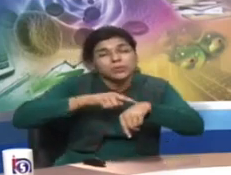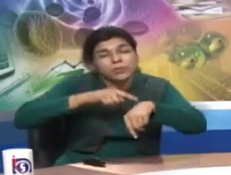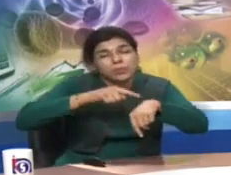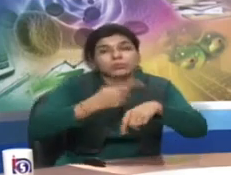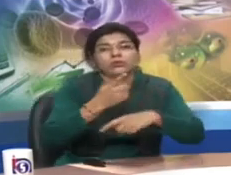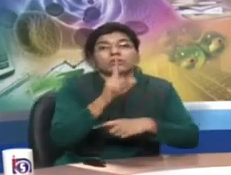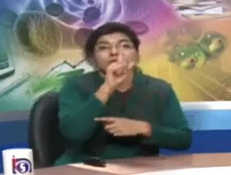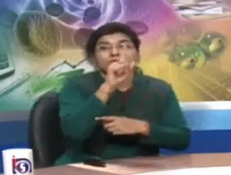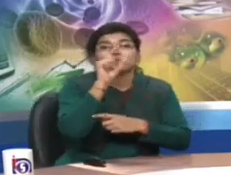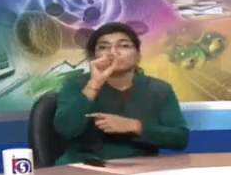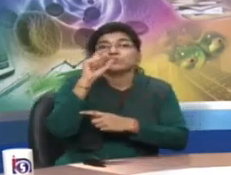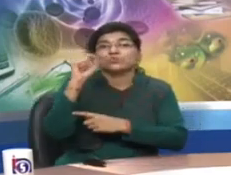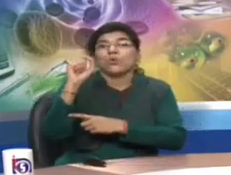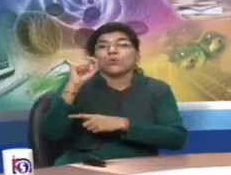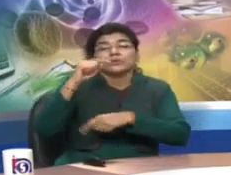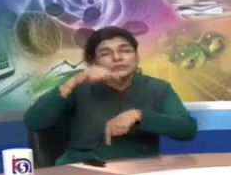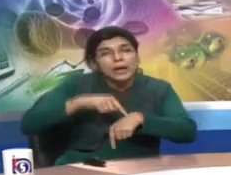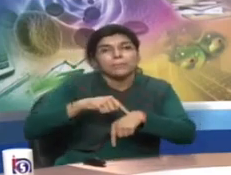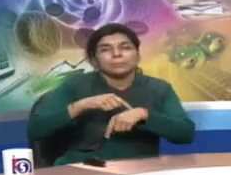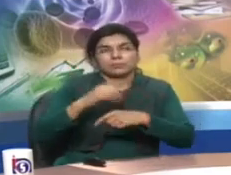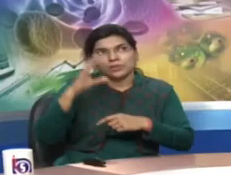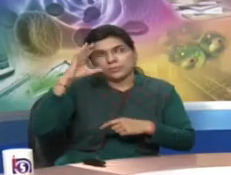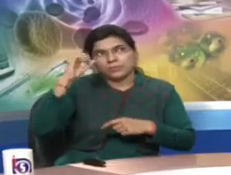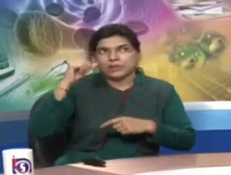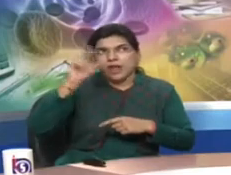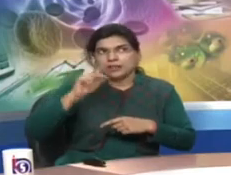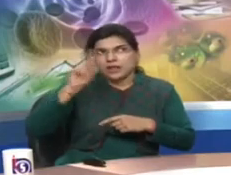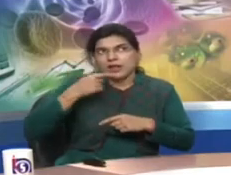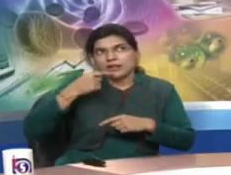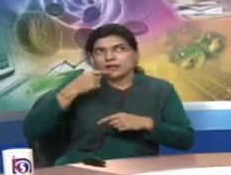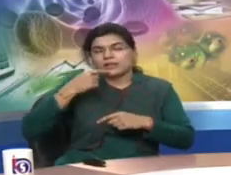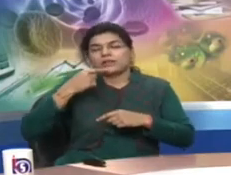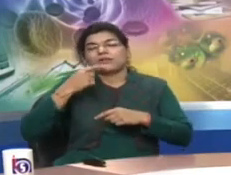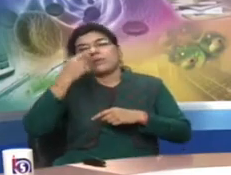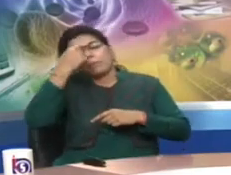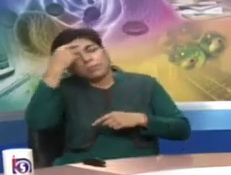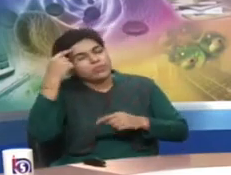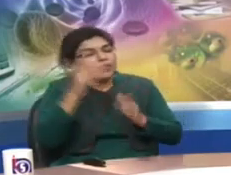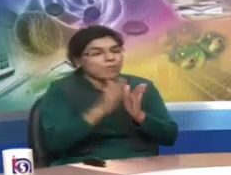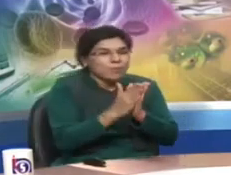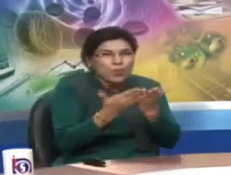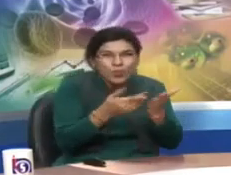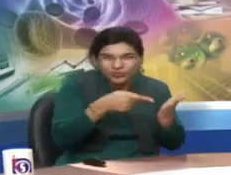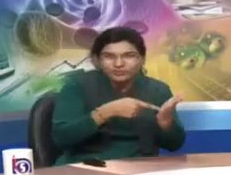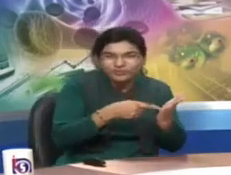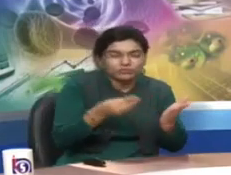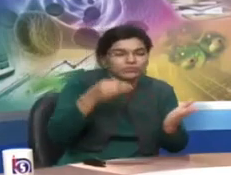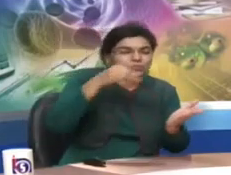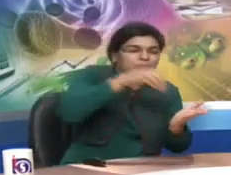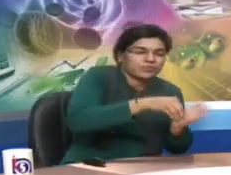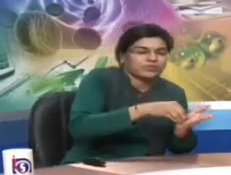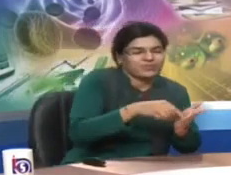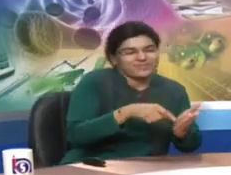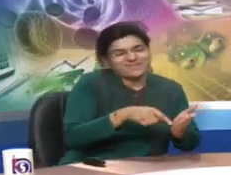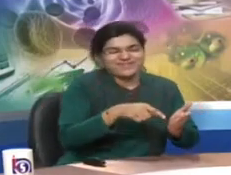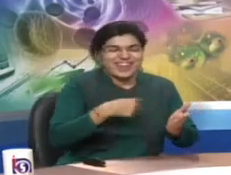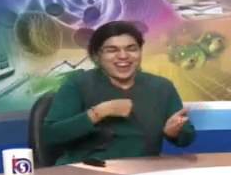And we know in the movie almost says 100 times that hibiscus is red. But in his